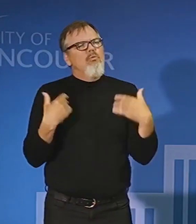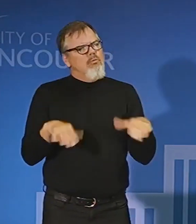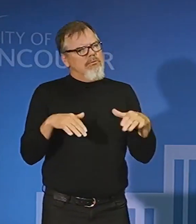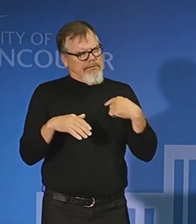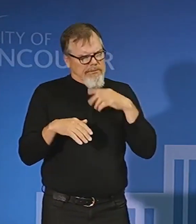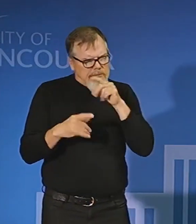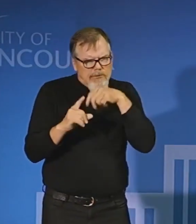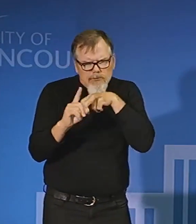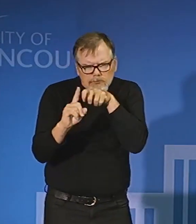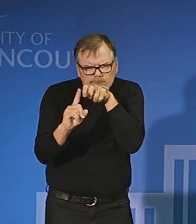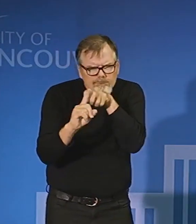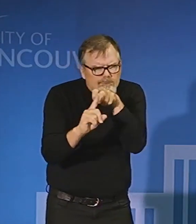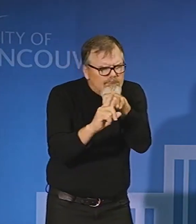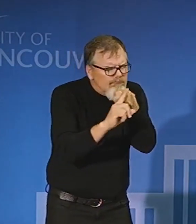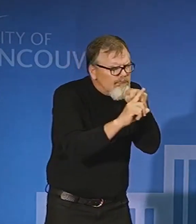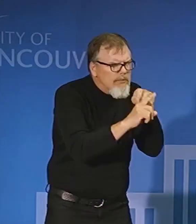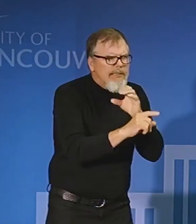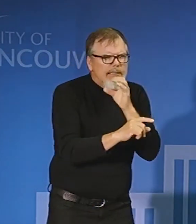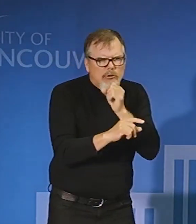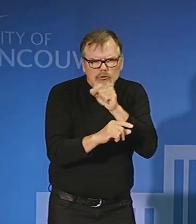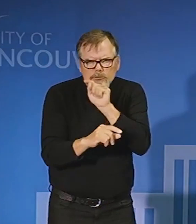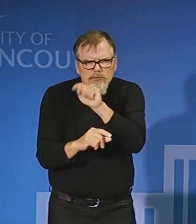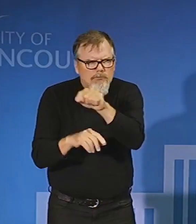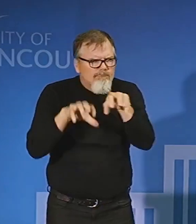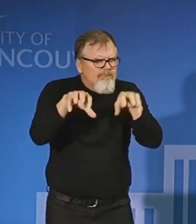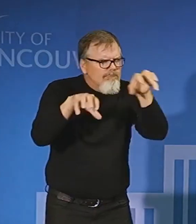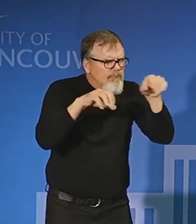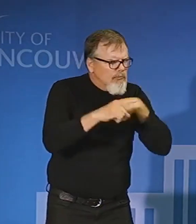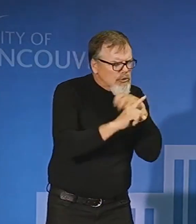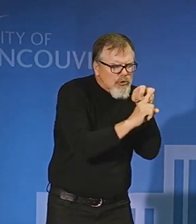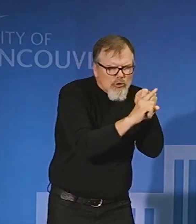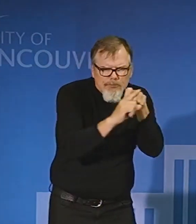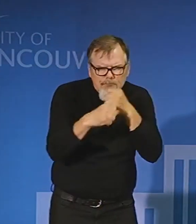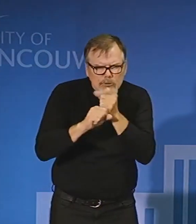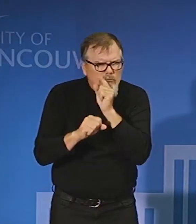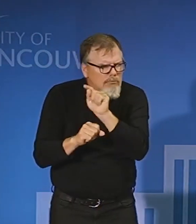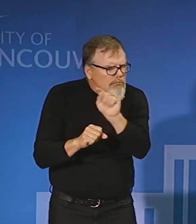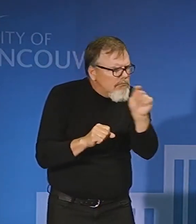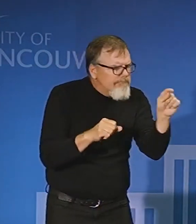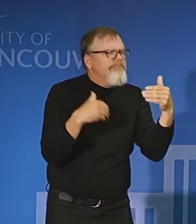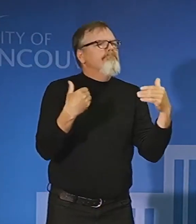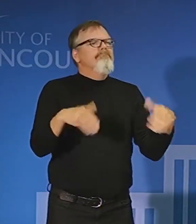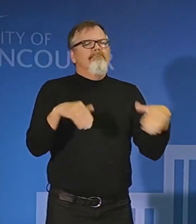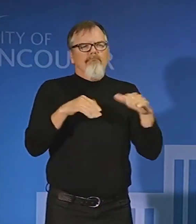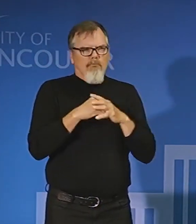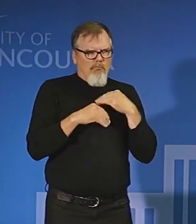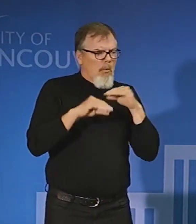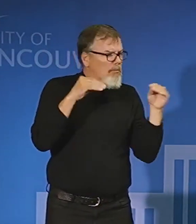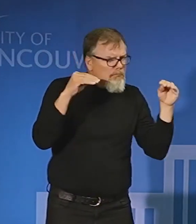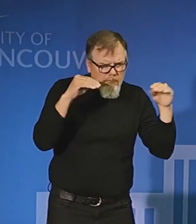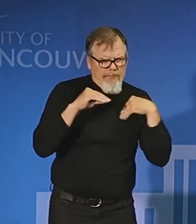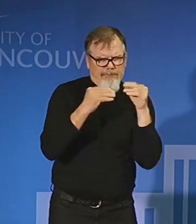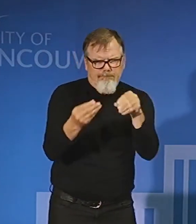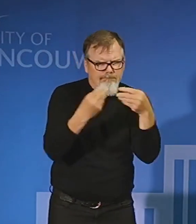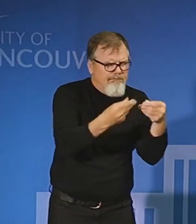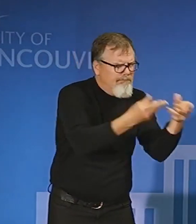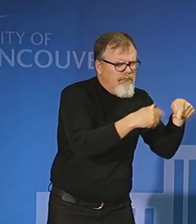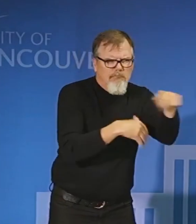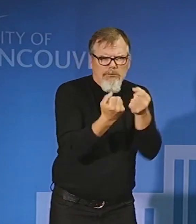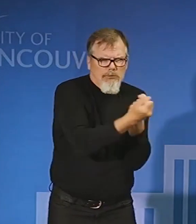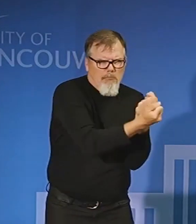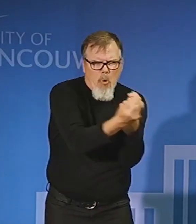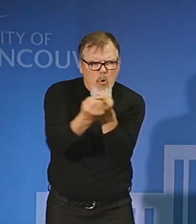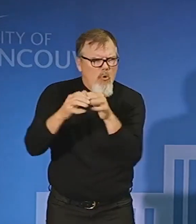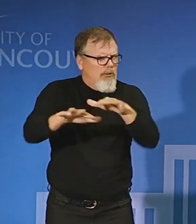the interventions that we've put in place, we have done better than other jurisdictions. But just to give you an update, in Vancouver Coastal Health,